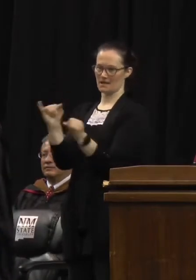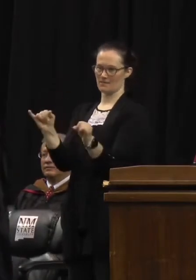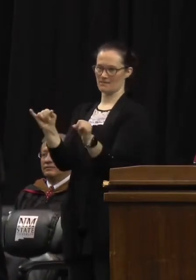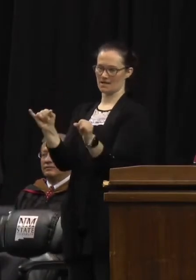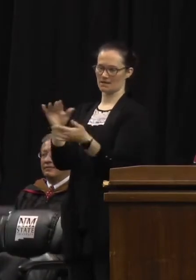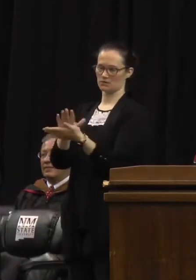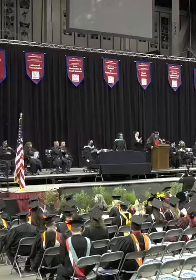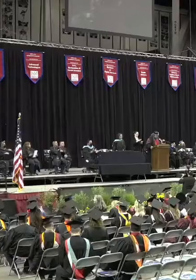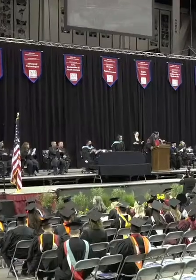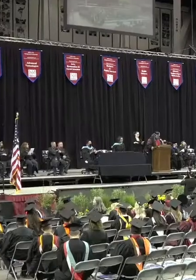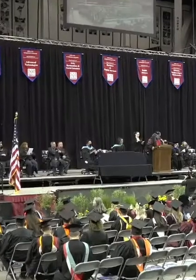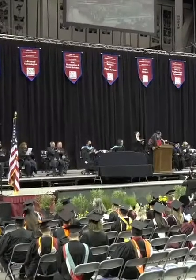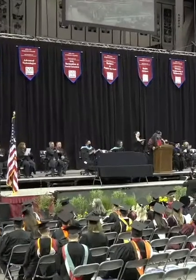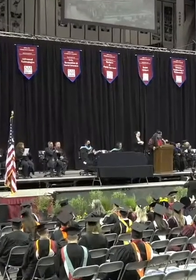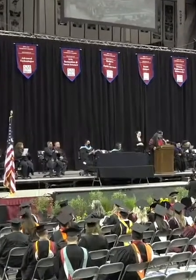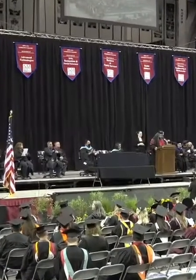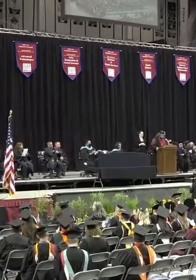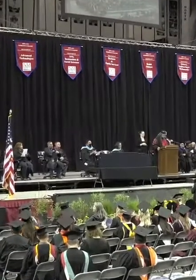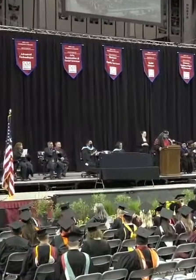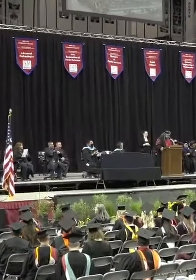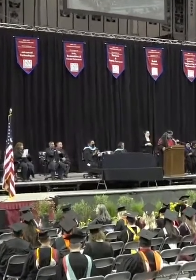District.